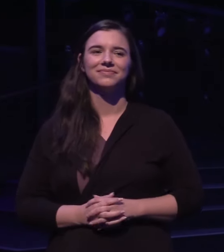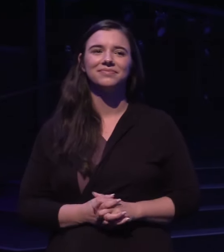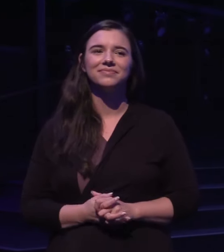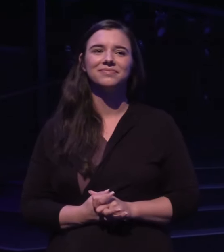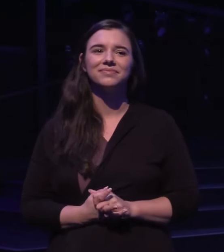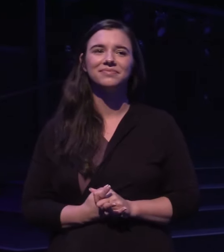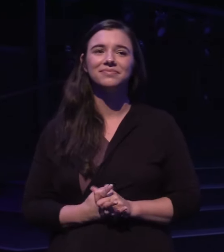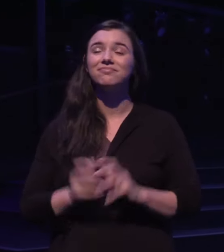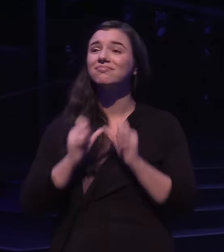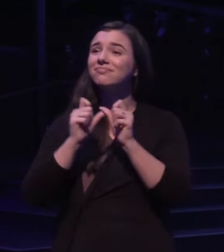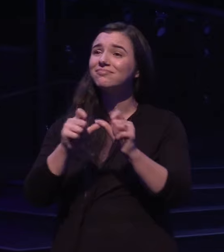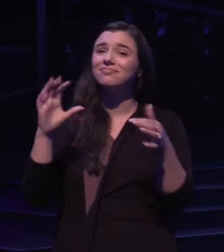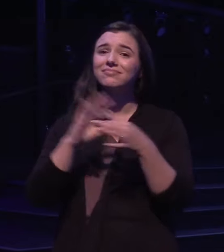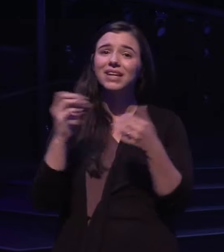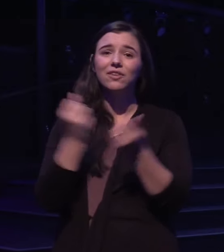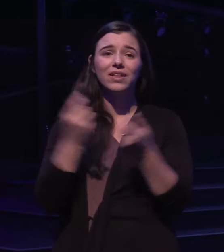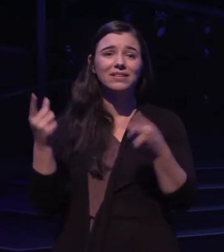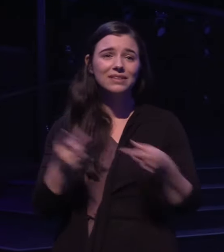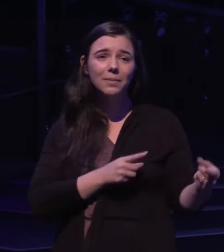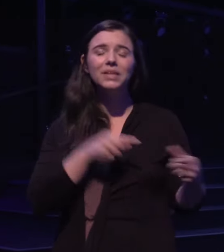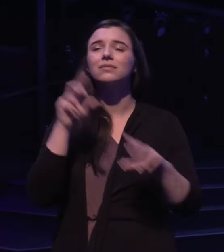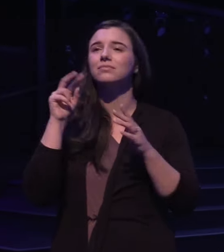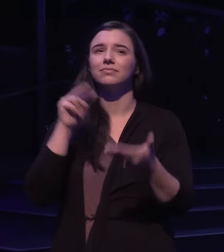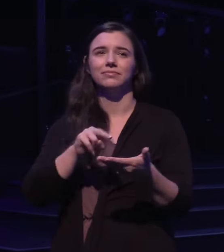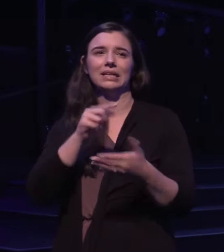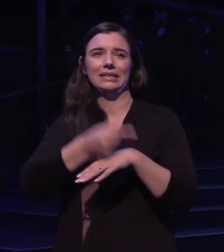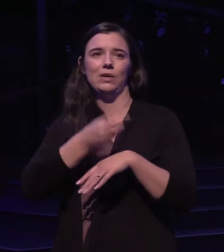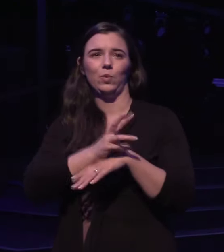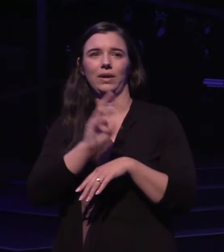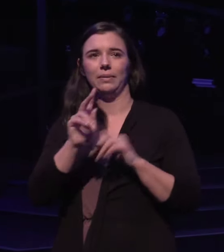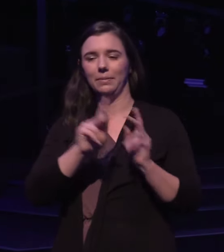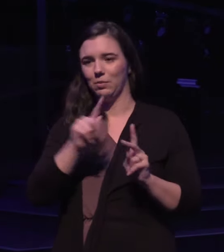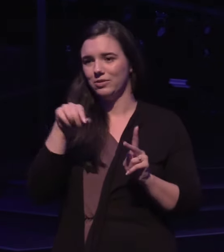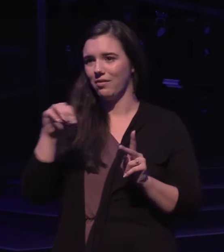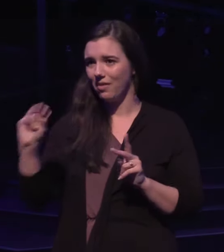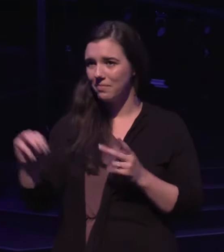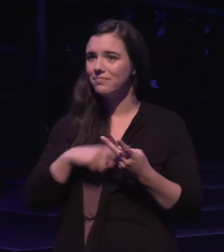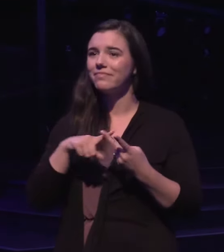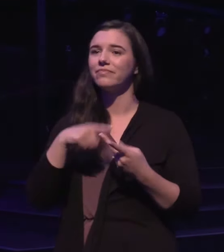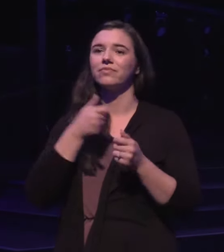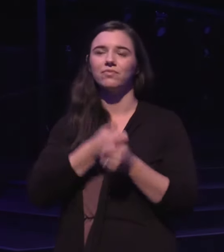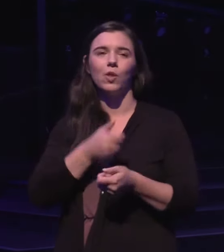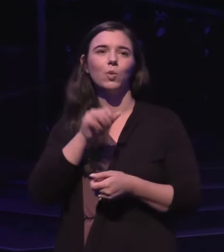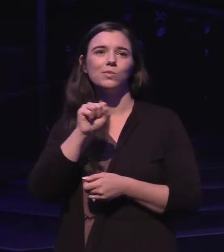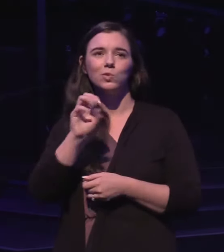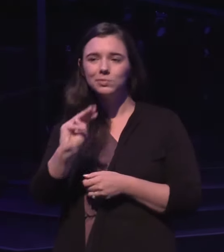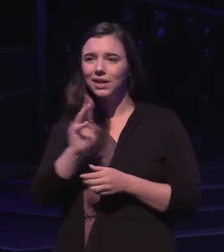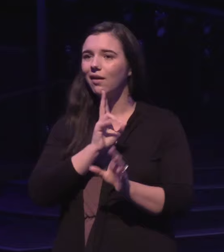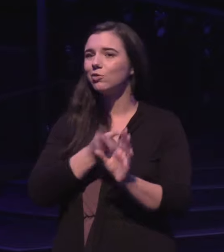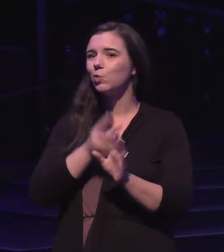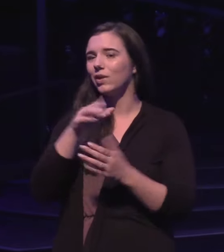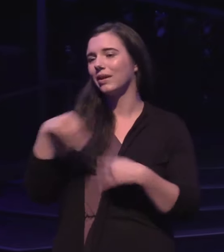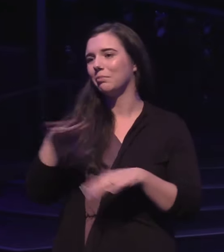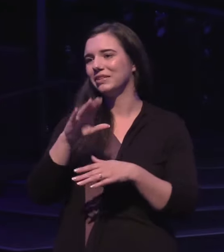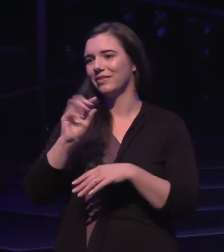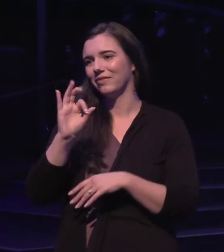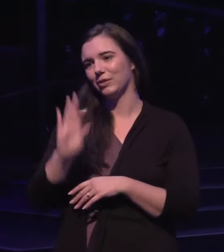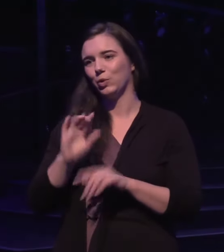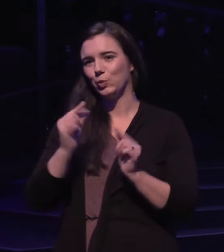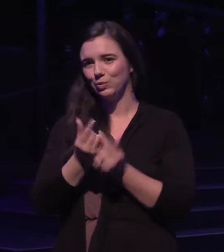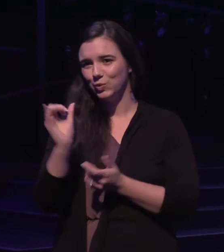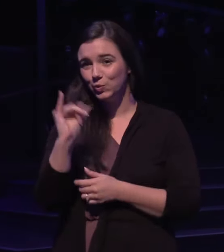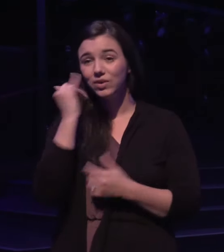To stay connected with all that's going on, visit gatewaypeople.com, follow us on social media, and join your campus Facebook group. If you'd